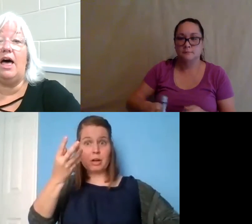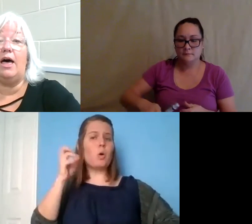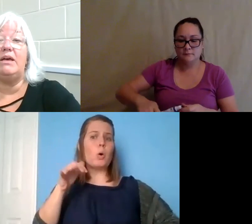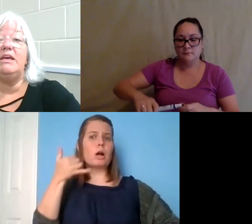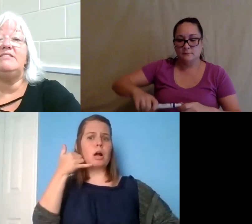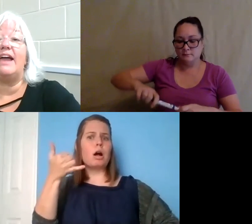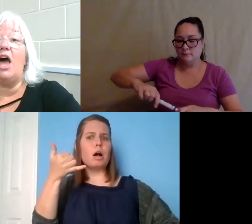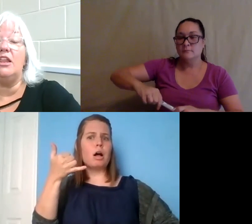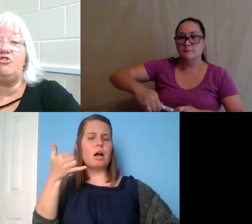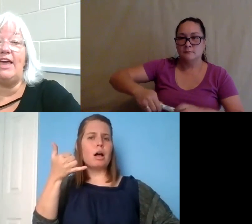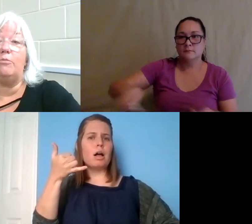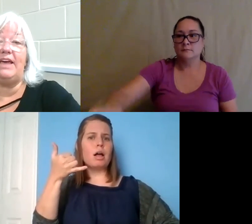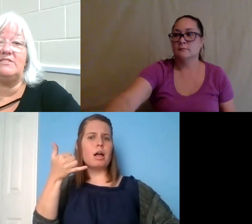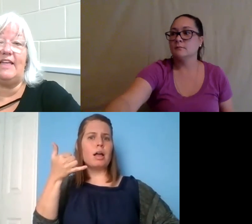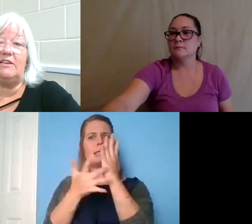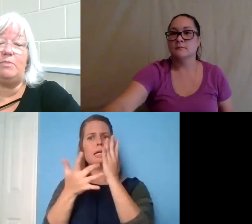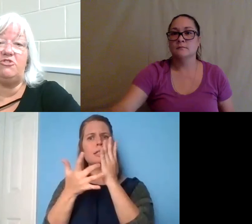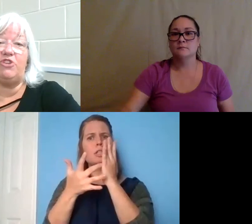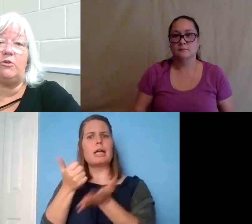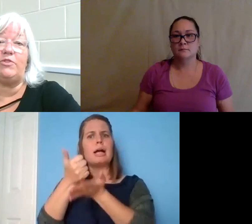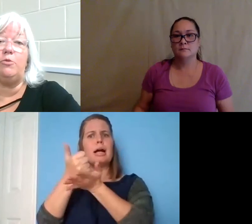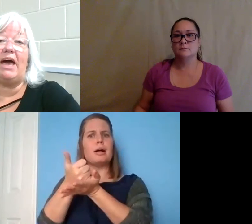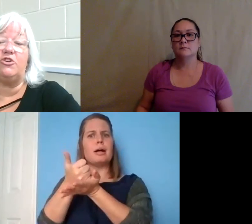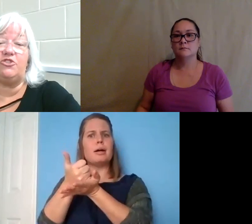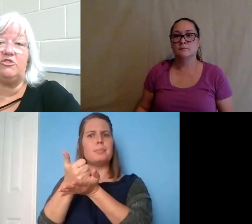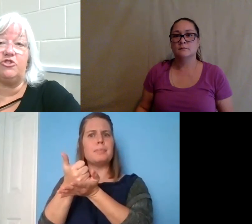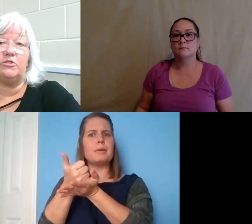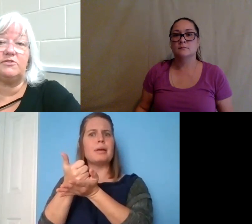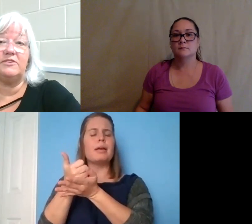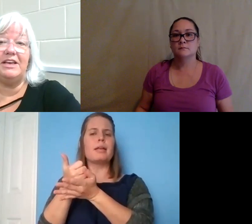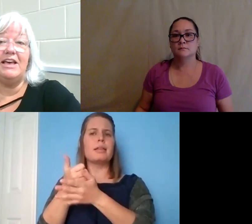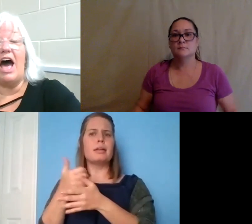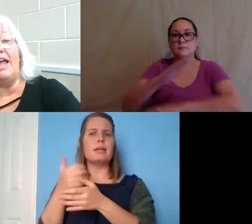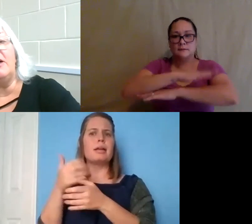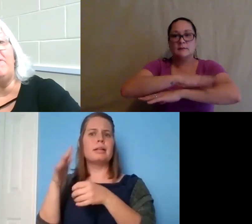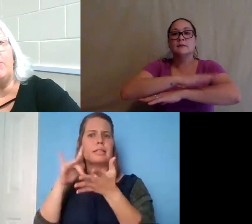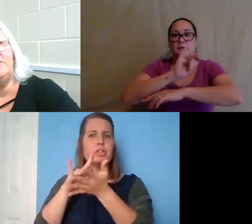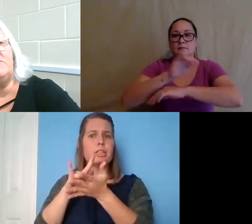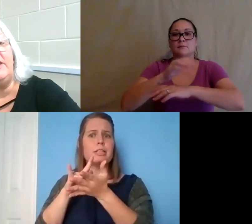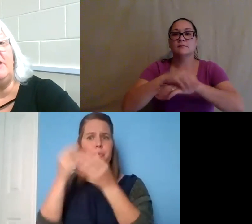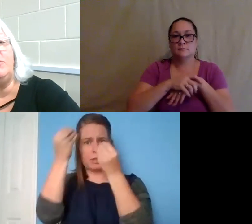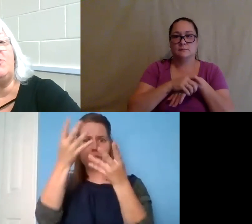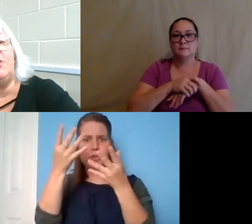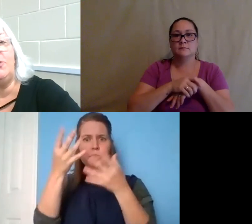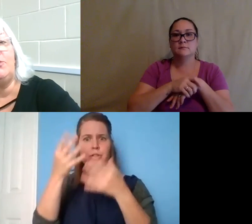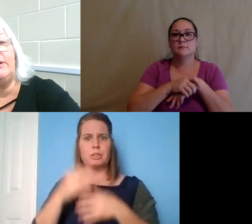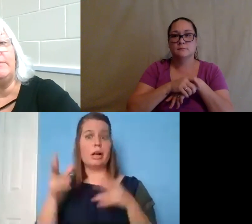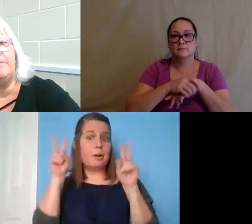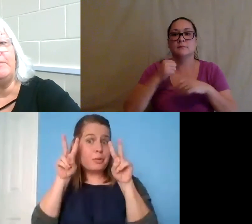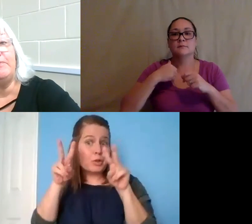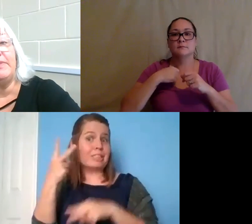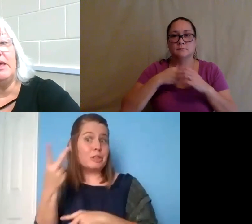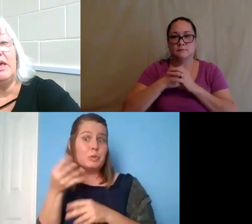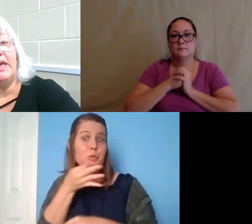the technology help desk that has been shared with you by your teachers. I look forward to seeing you soon.